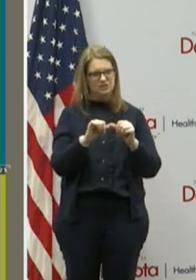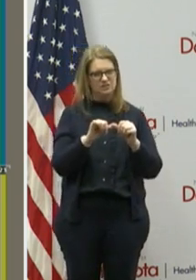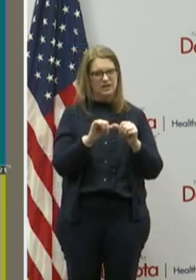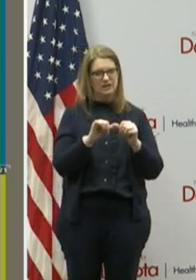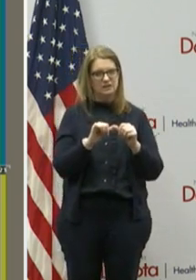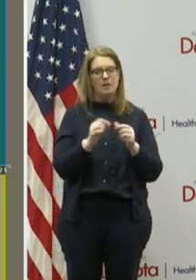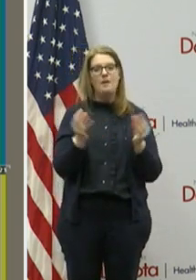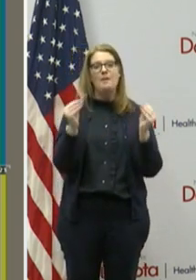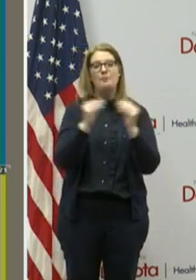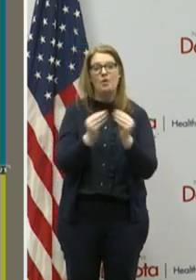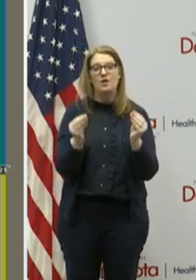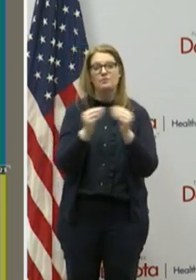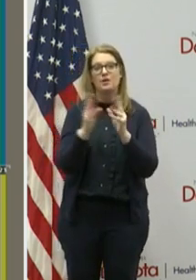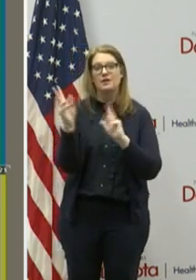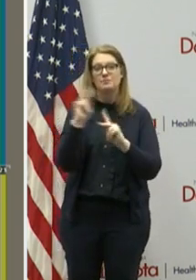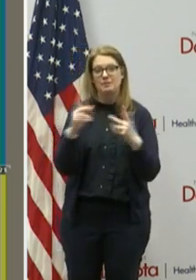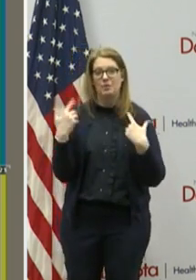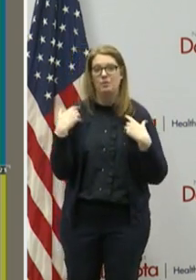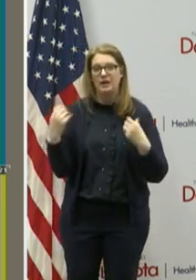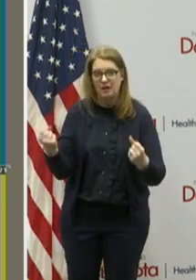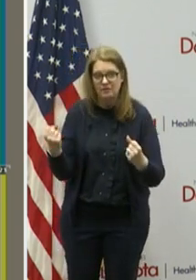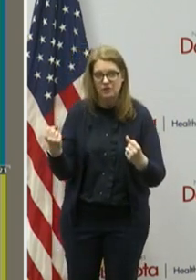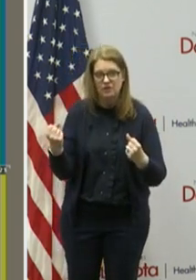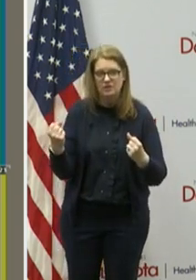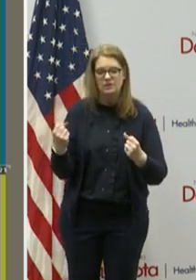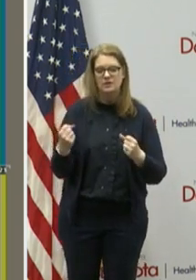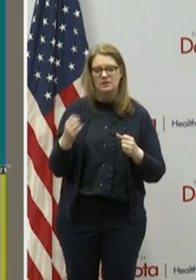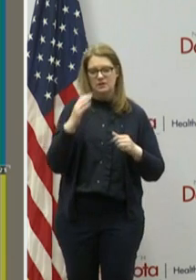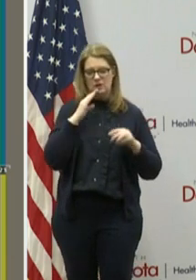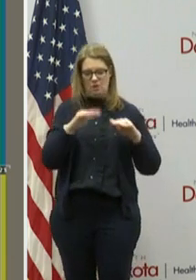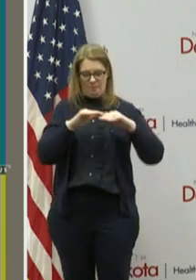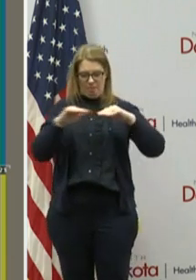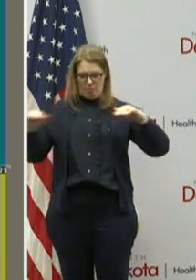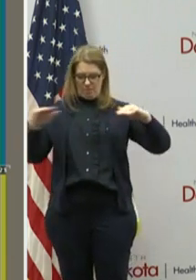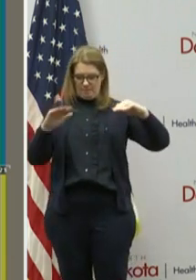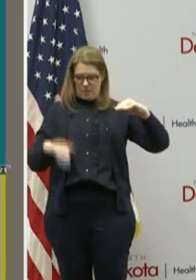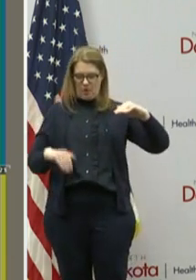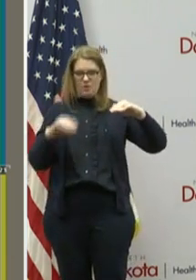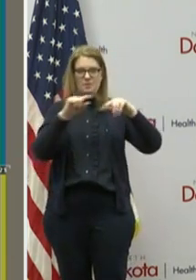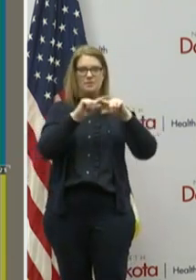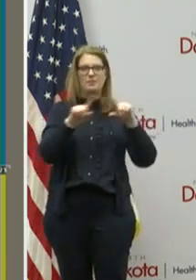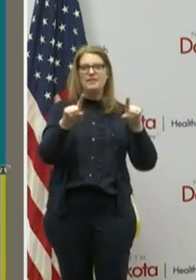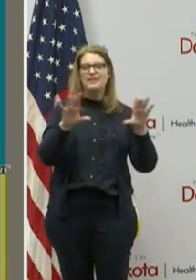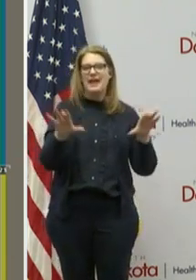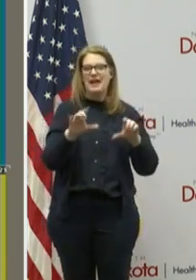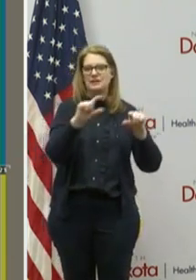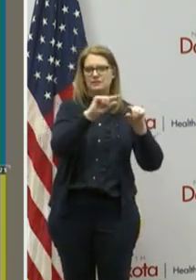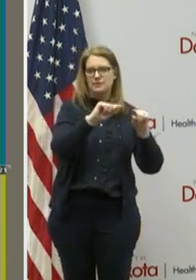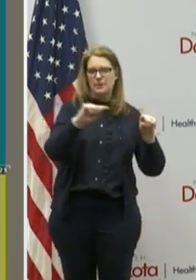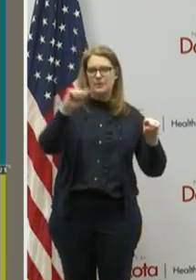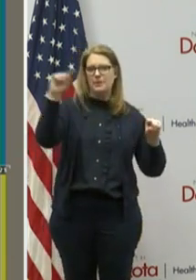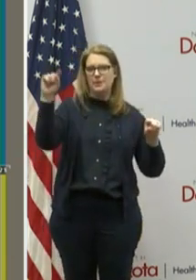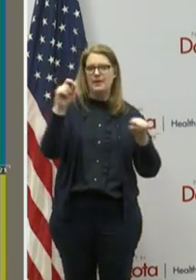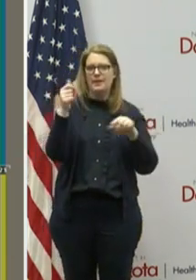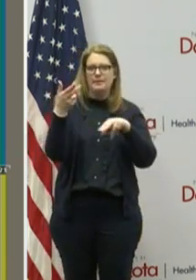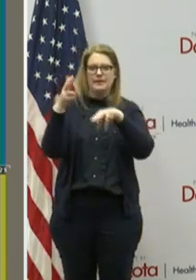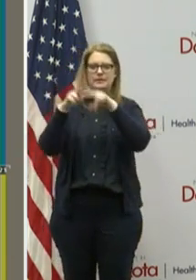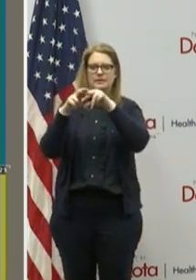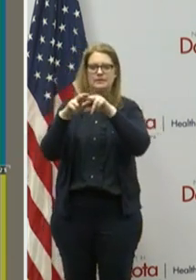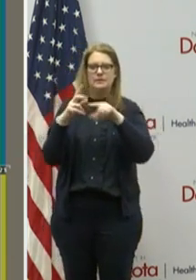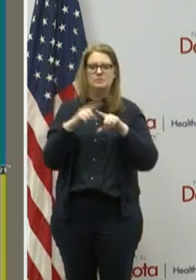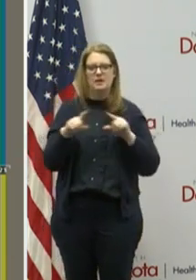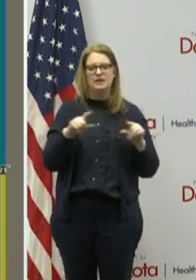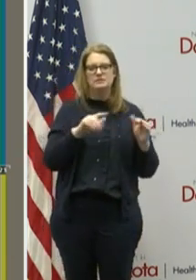who have recovered, a slight increase in the number of actives up at the top, but relatively flat as we